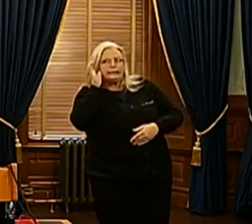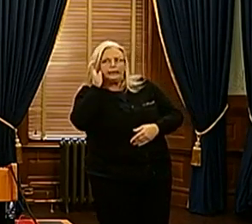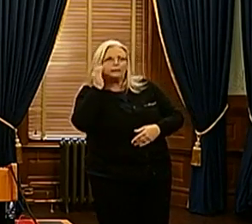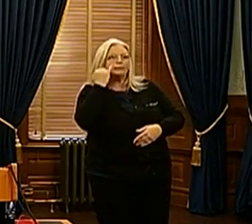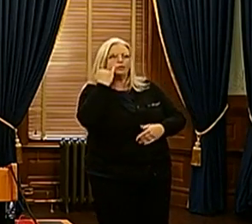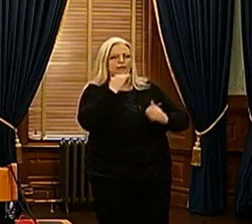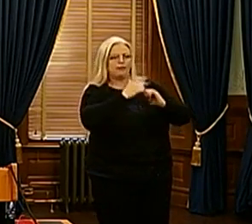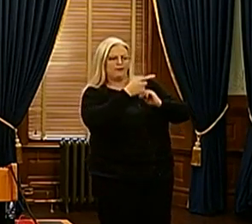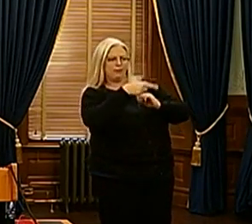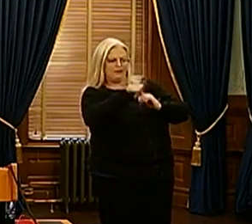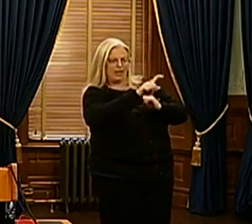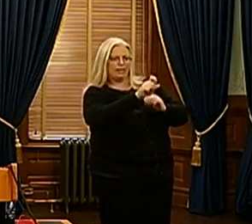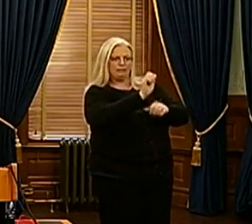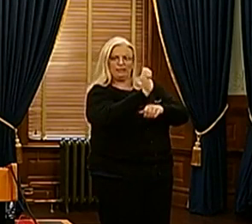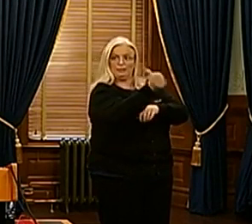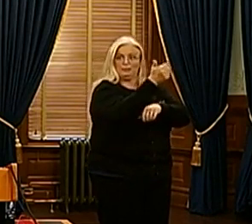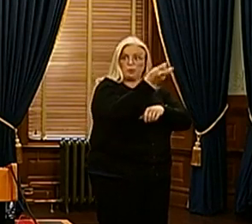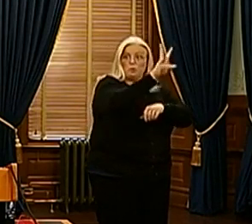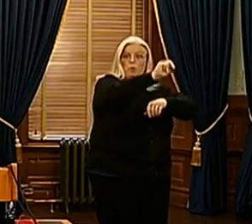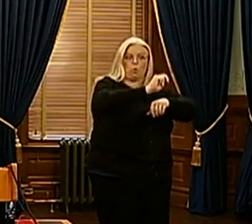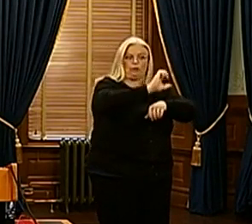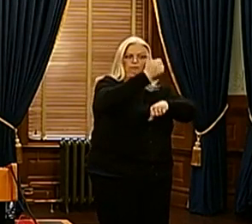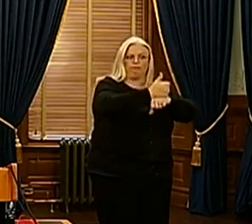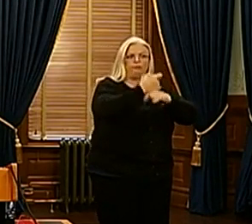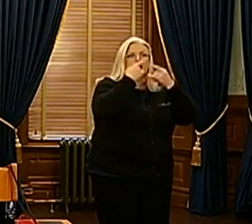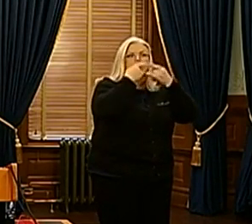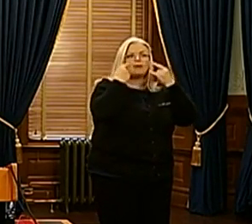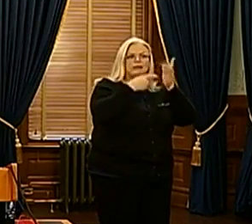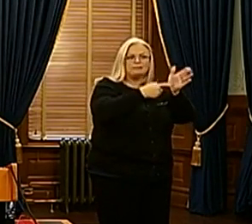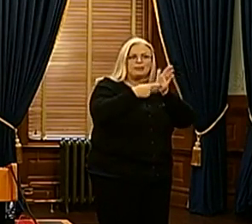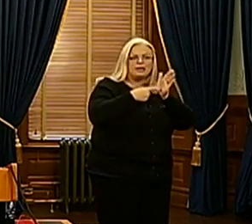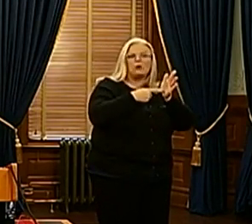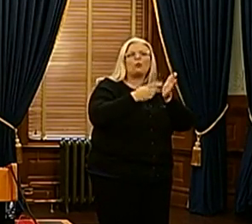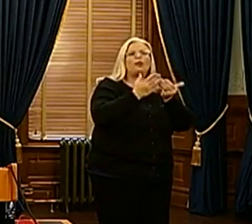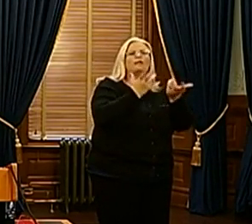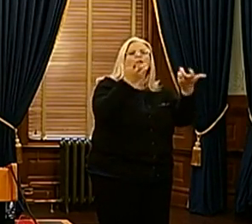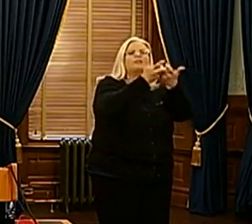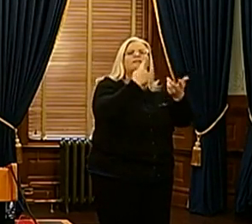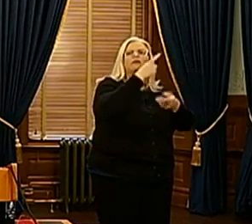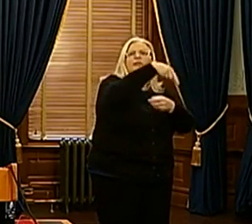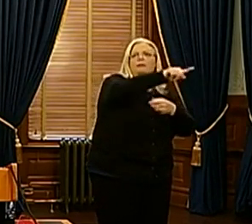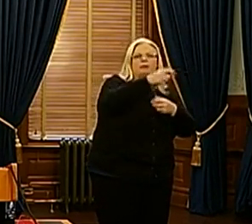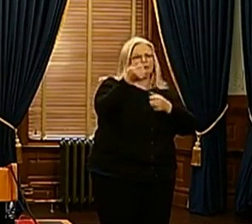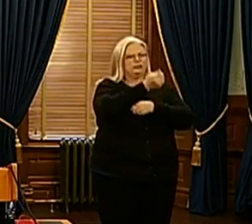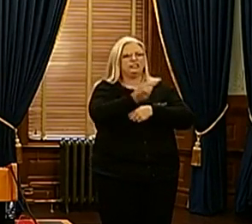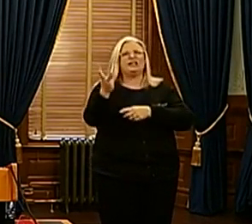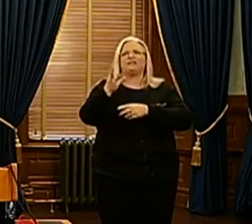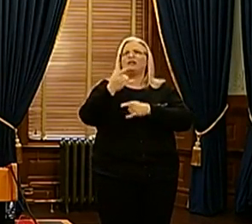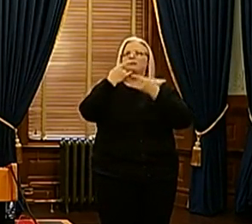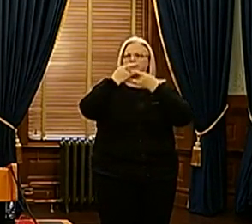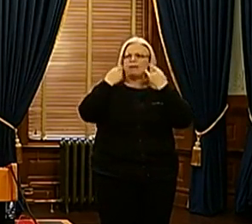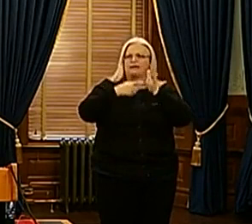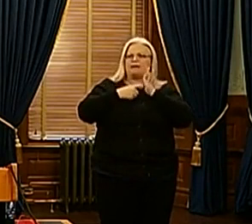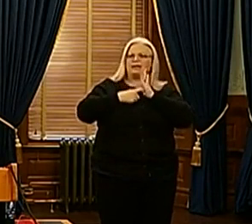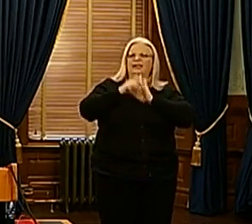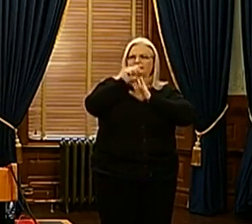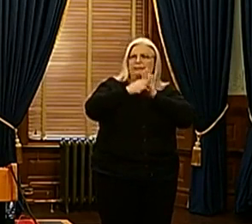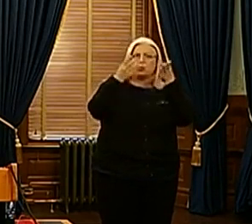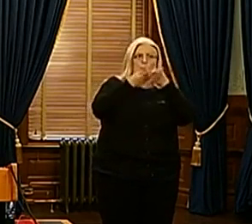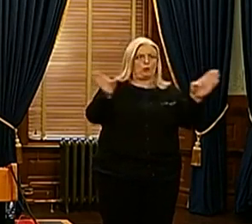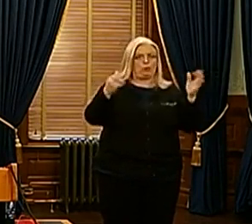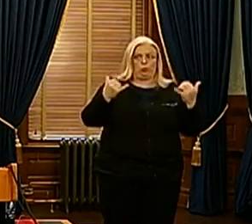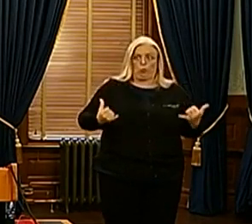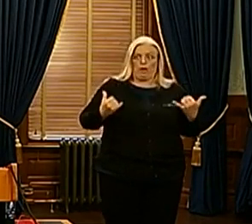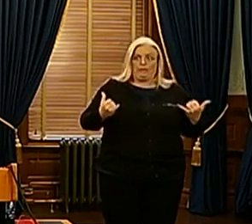they can put a mask mandate in that works for them? You know, there are a number of mask mandates across the state right now